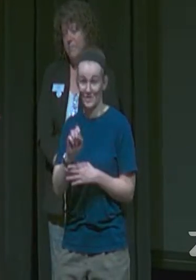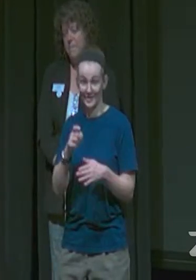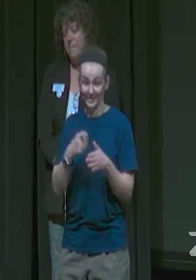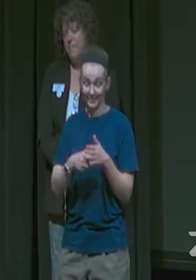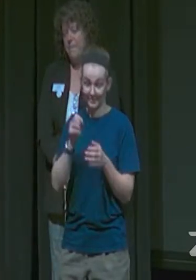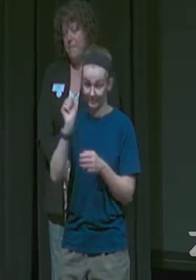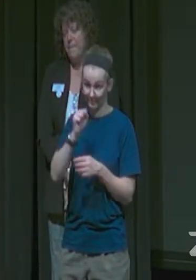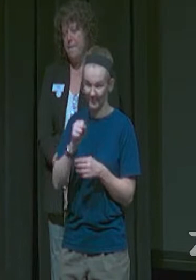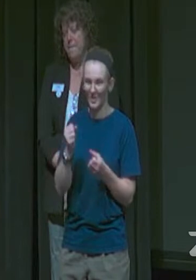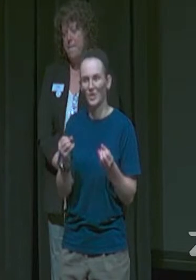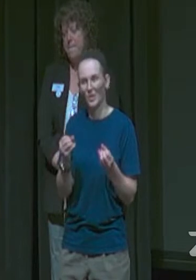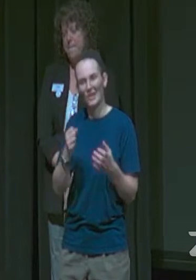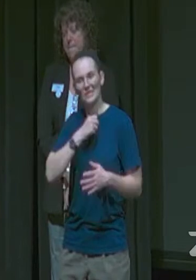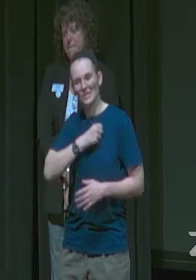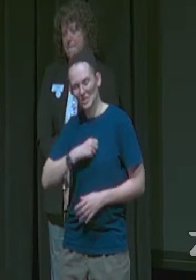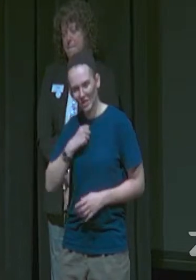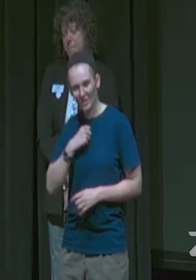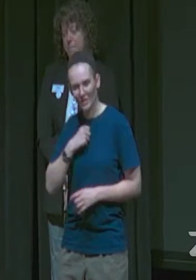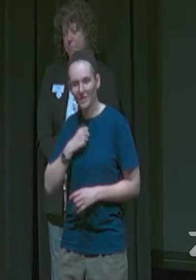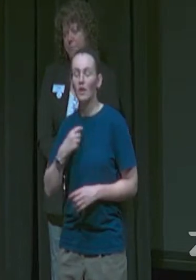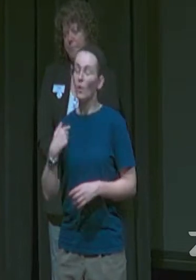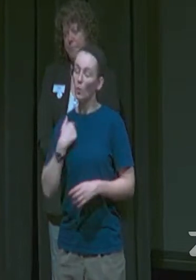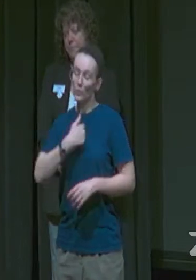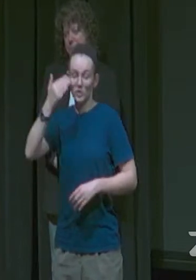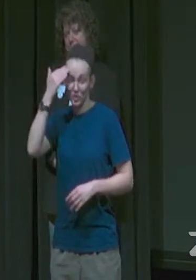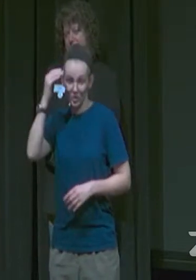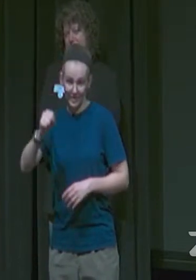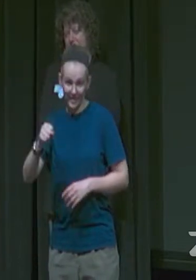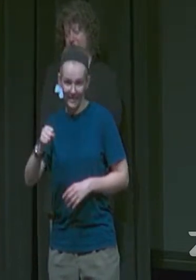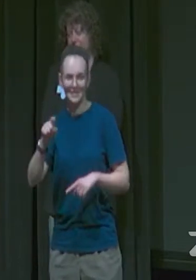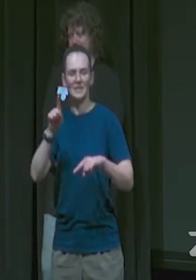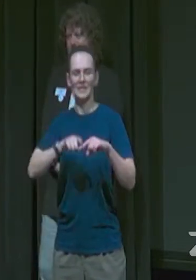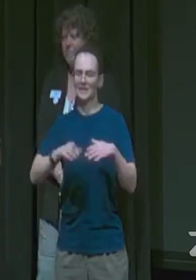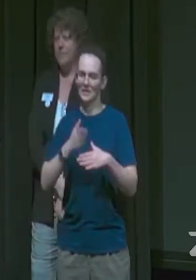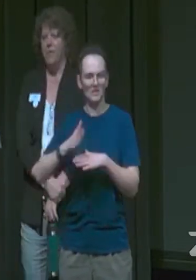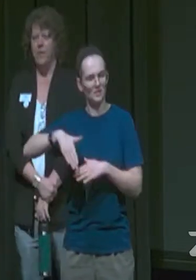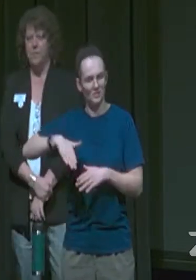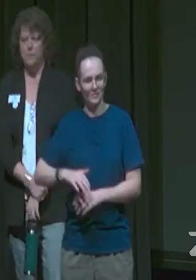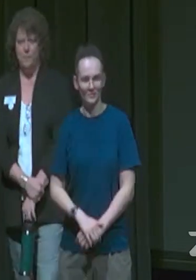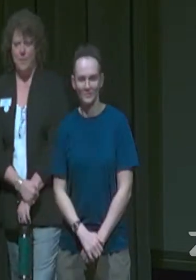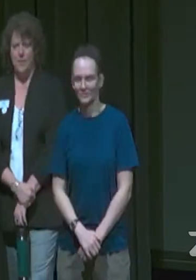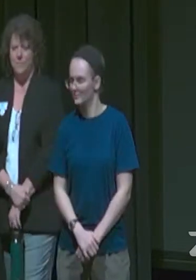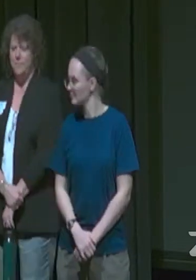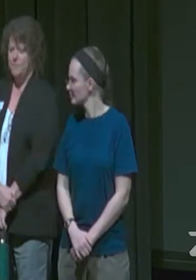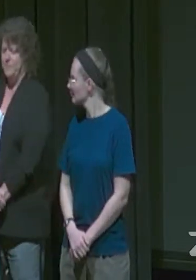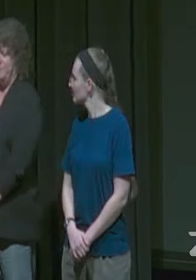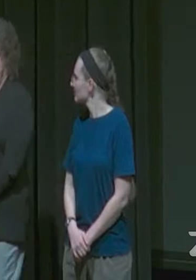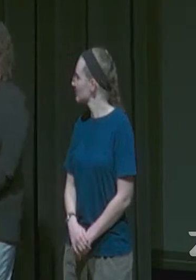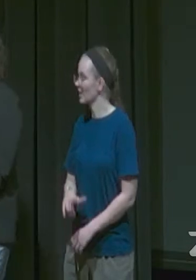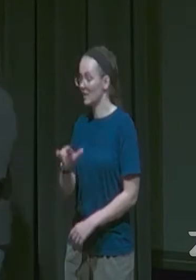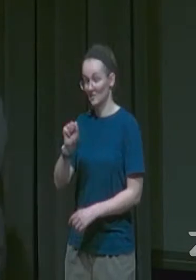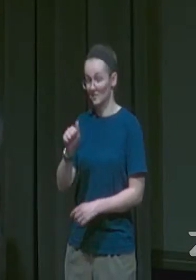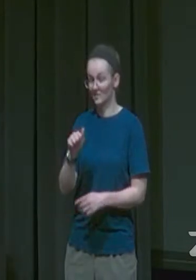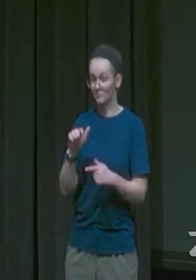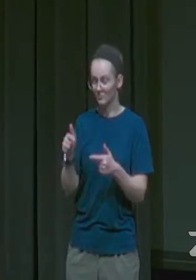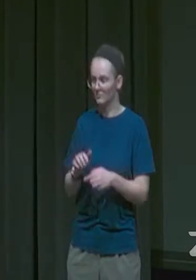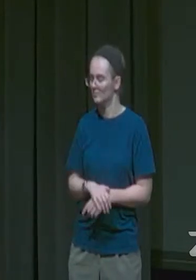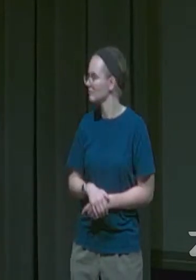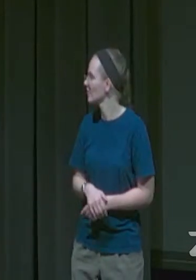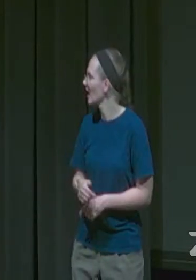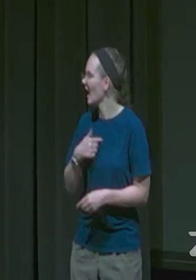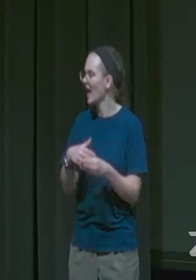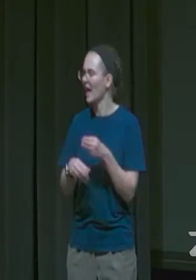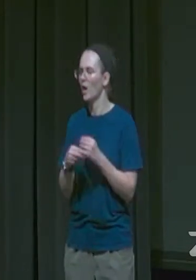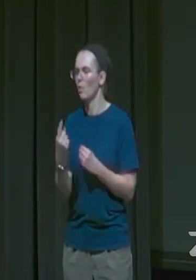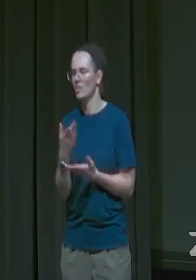So I am sorry, but we know, but we can't share. But Lisa can. Oh. I'm going to add